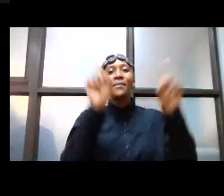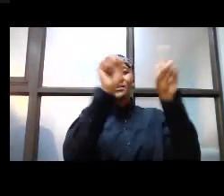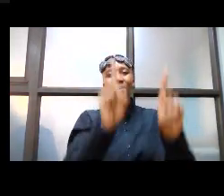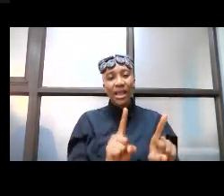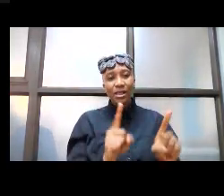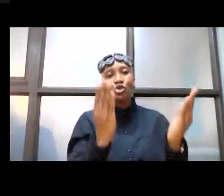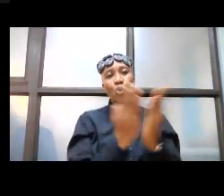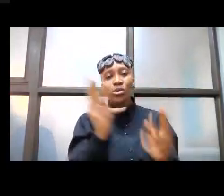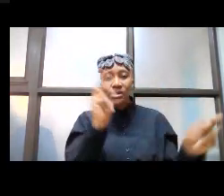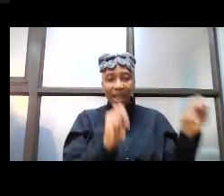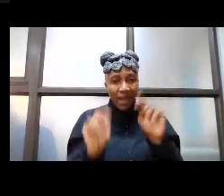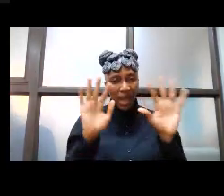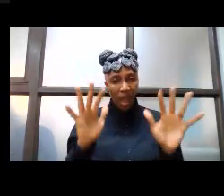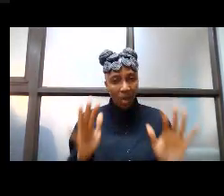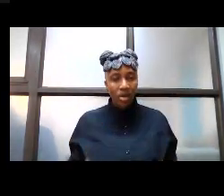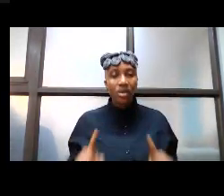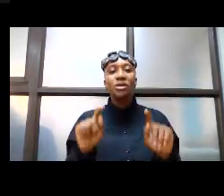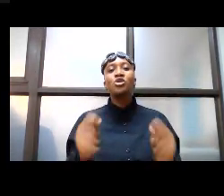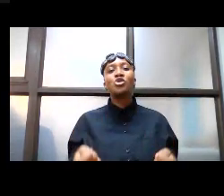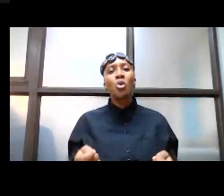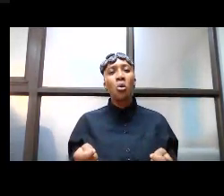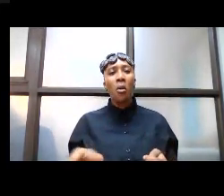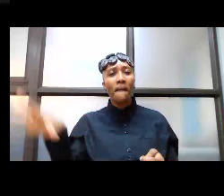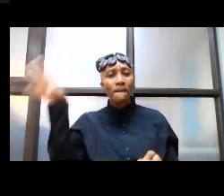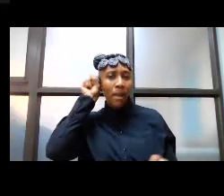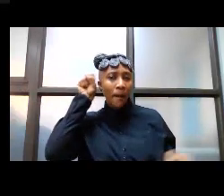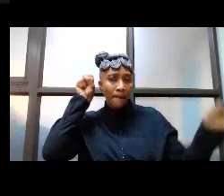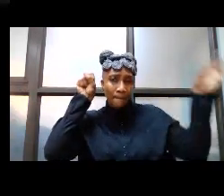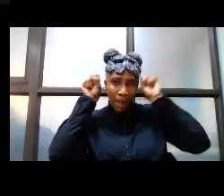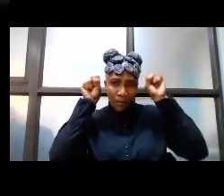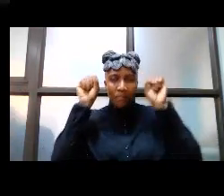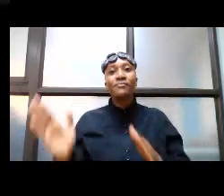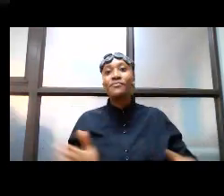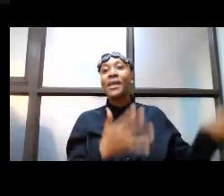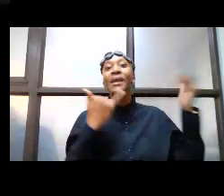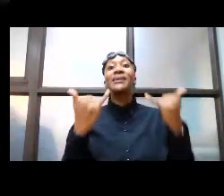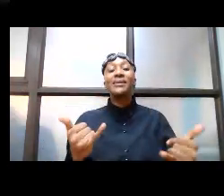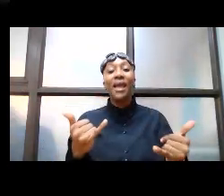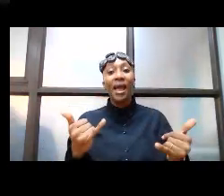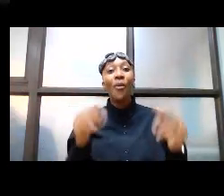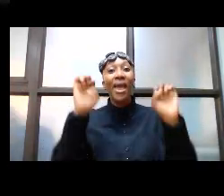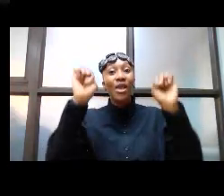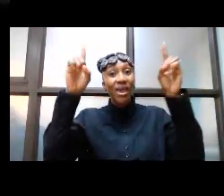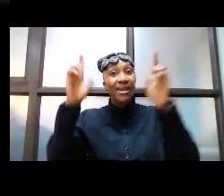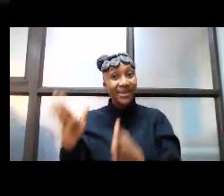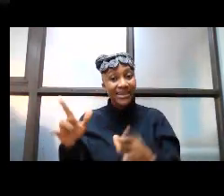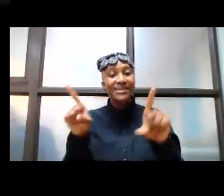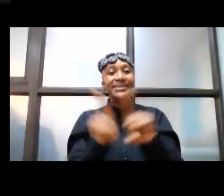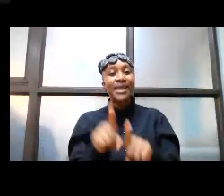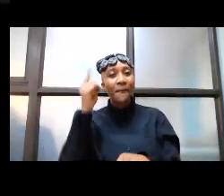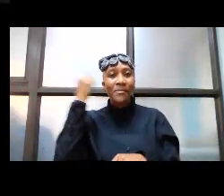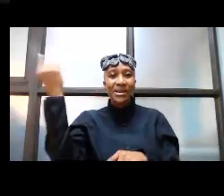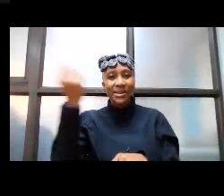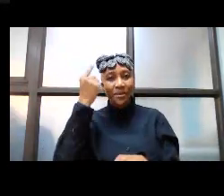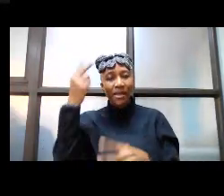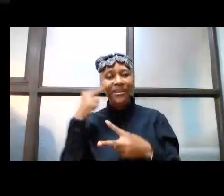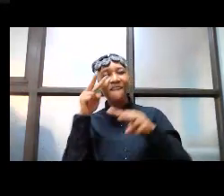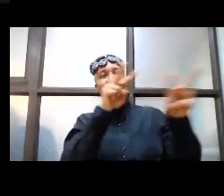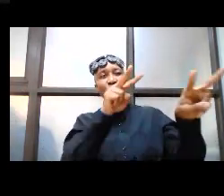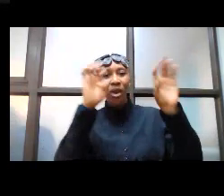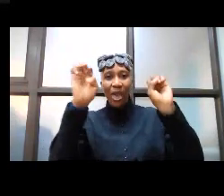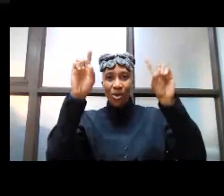then, when taking everything that I said, the educators and the principals view the Education White